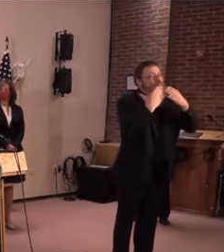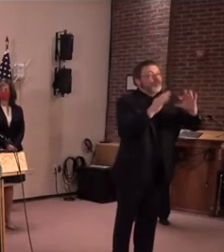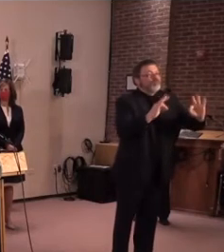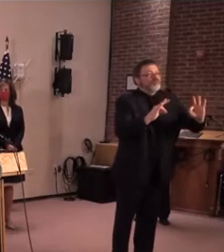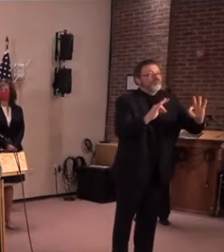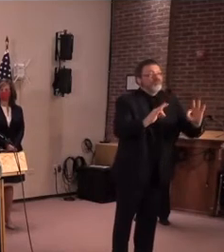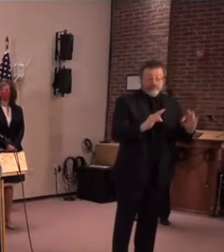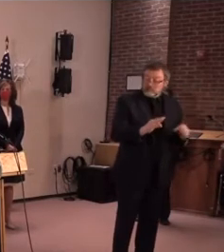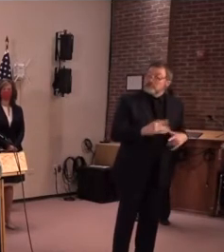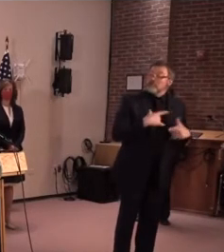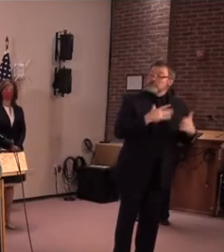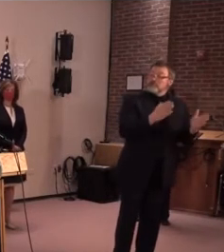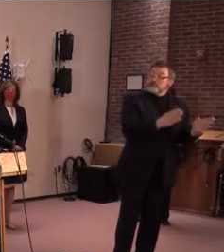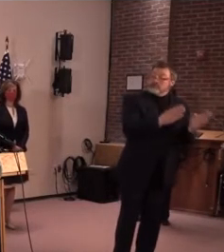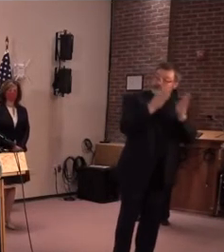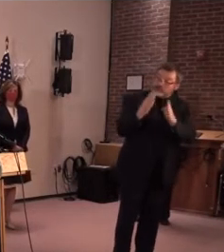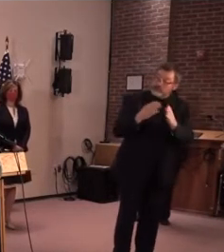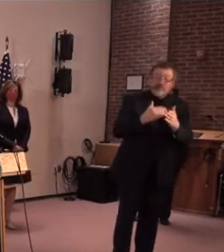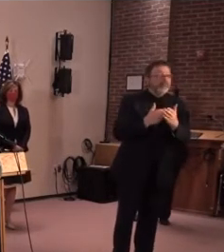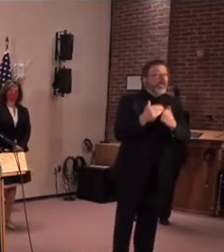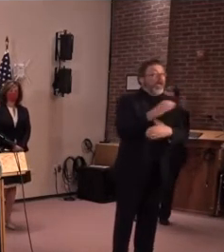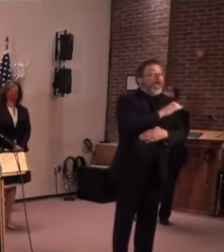Goldstein.